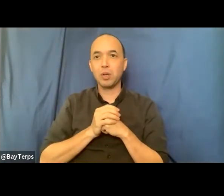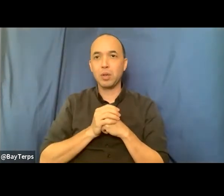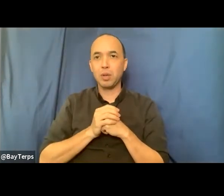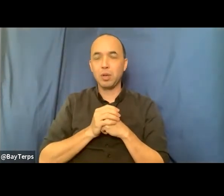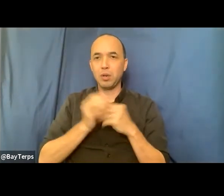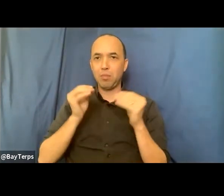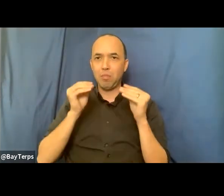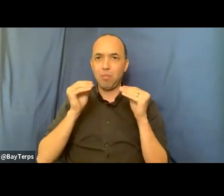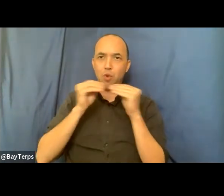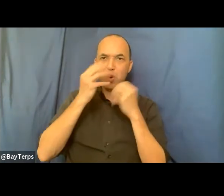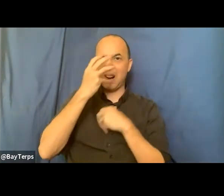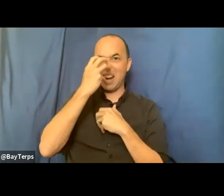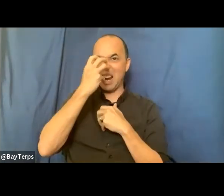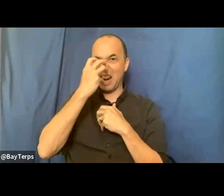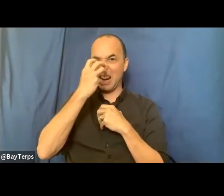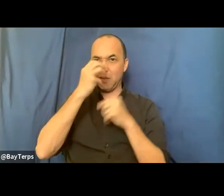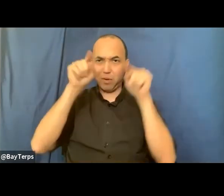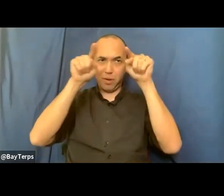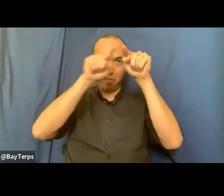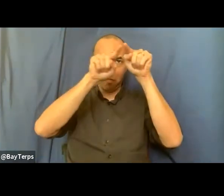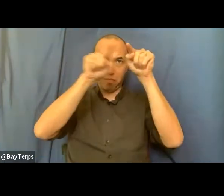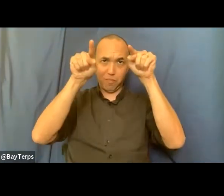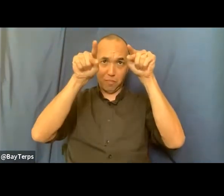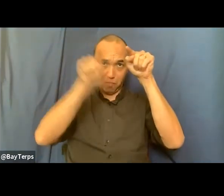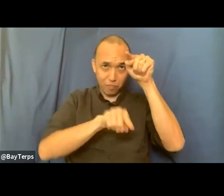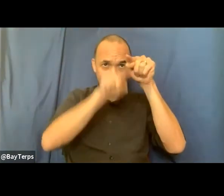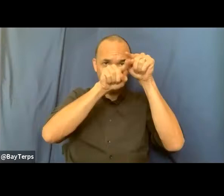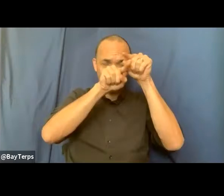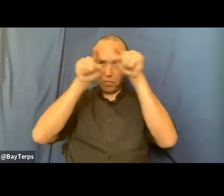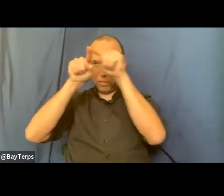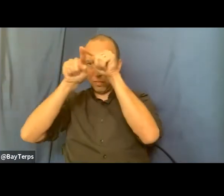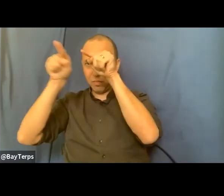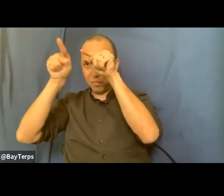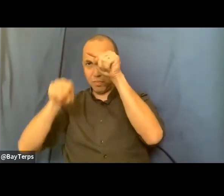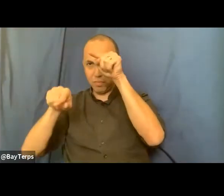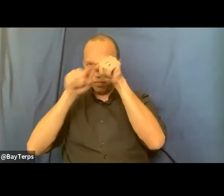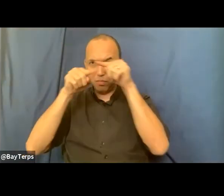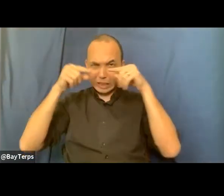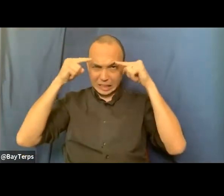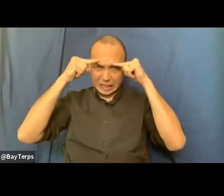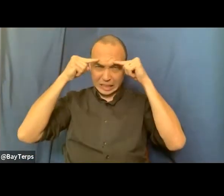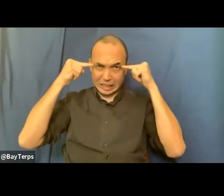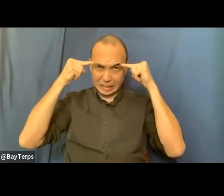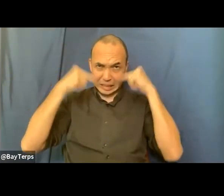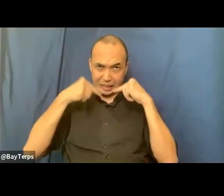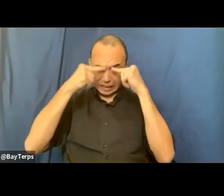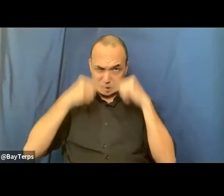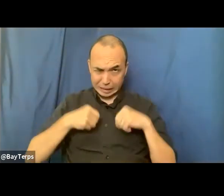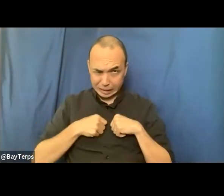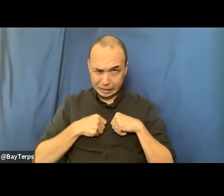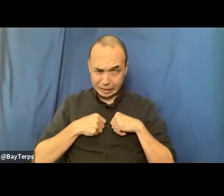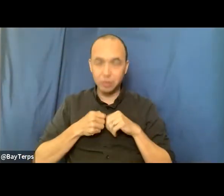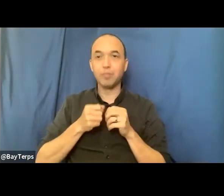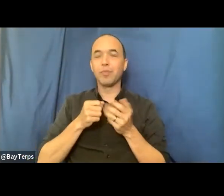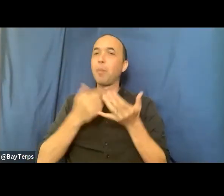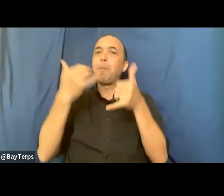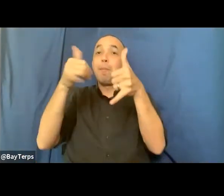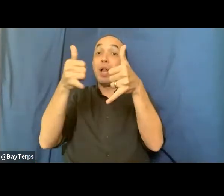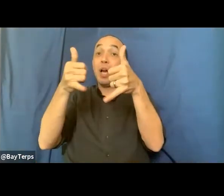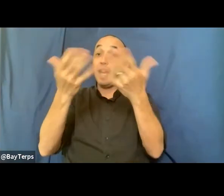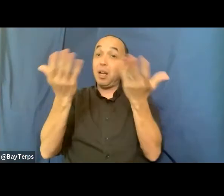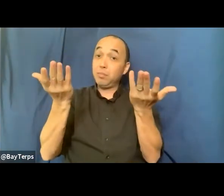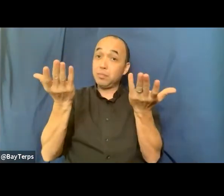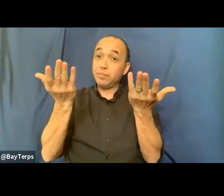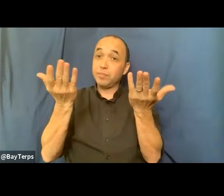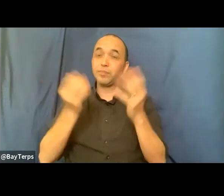looking eyes that are upside down and eyeballs this way. You just kind of play. But I'm gonna take my